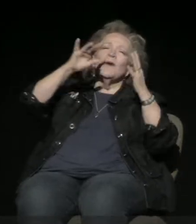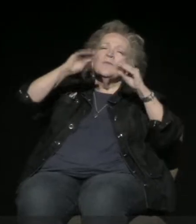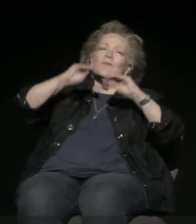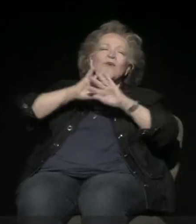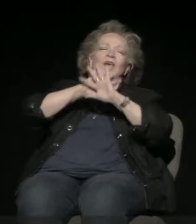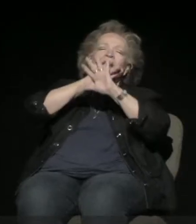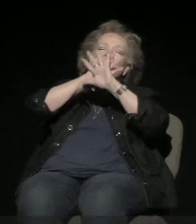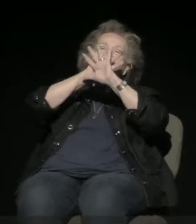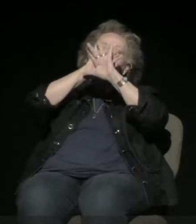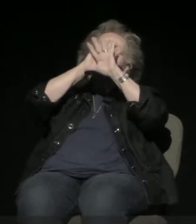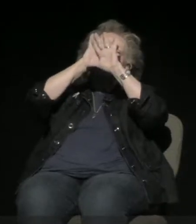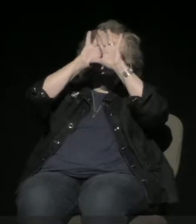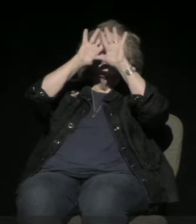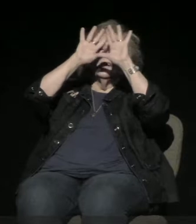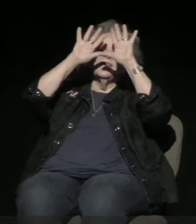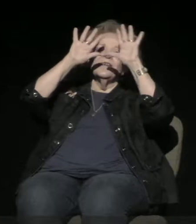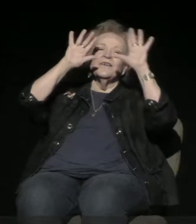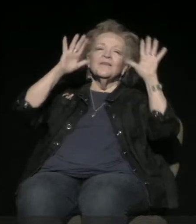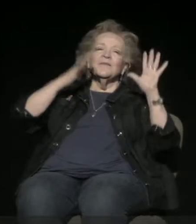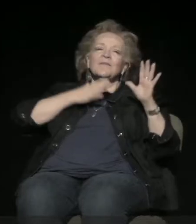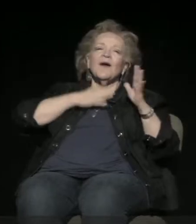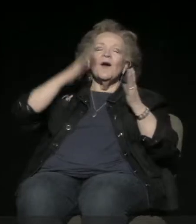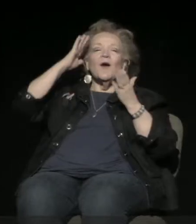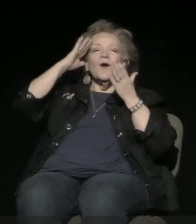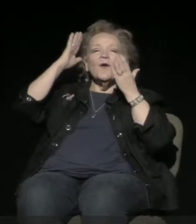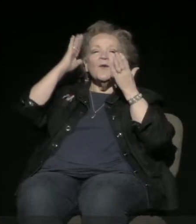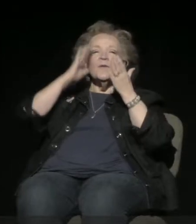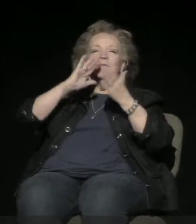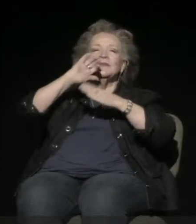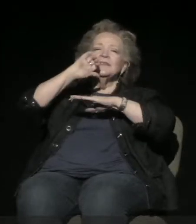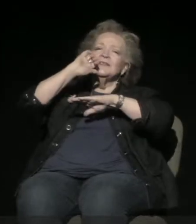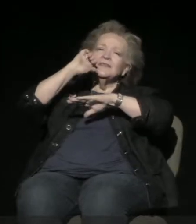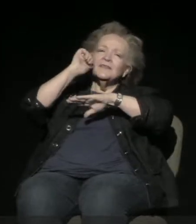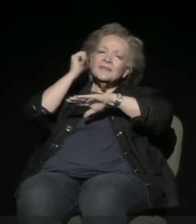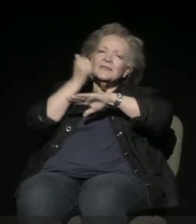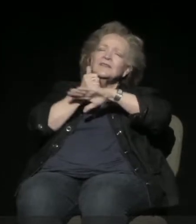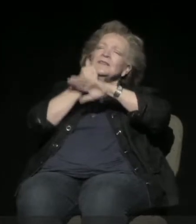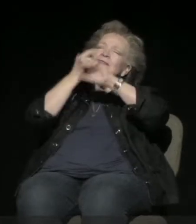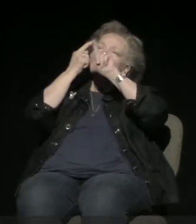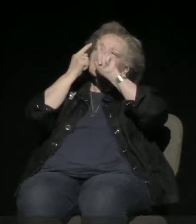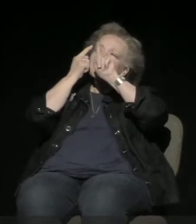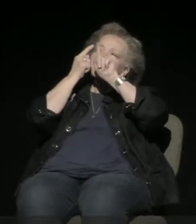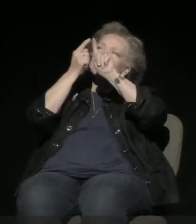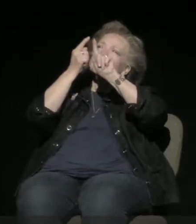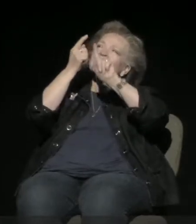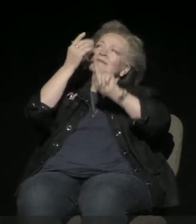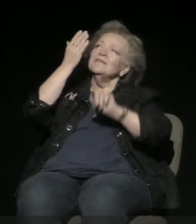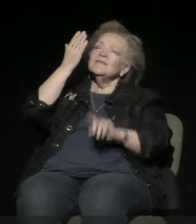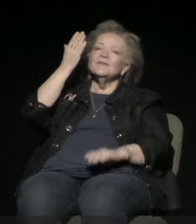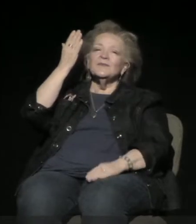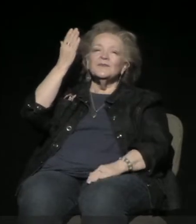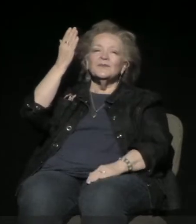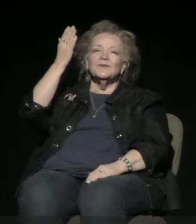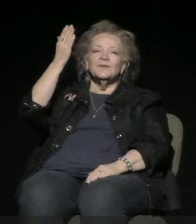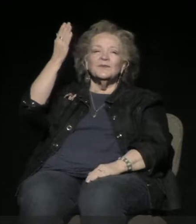Glory Brighter Than My Hope Is Set On You